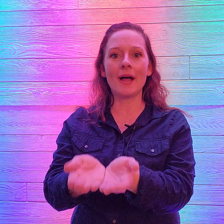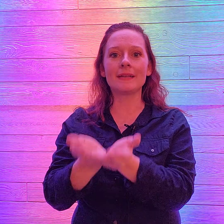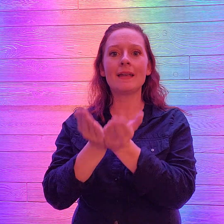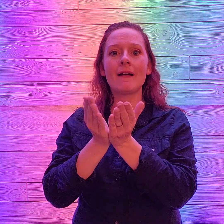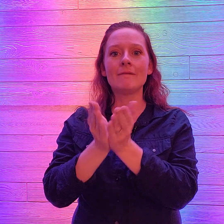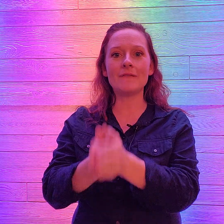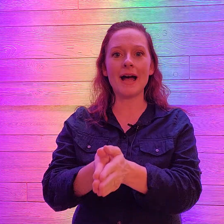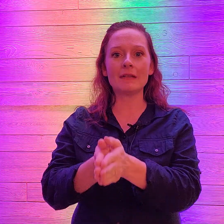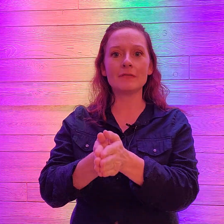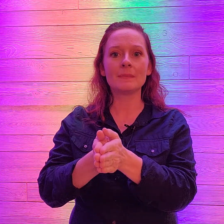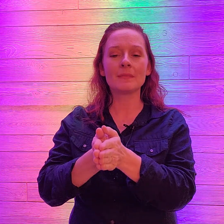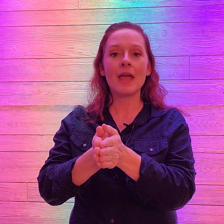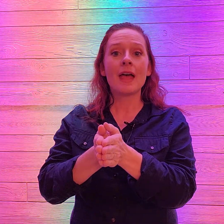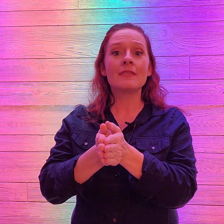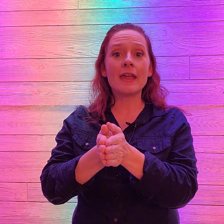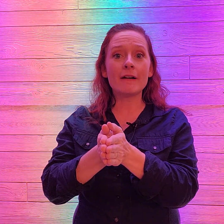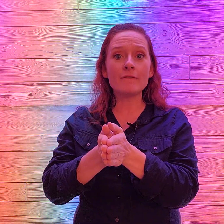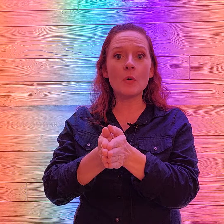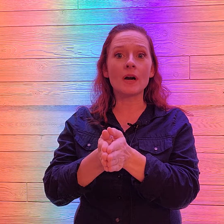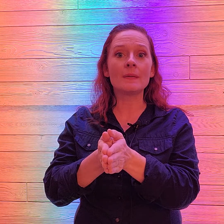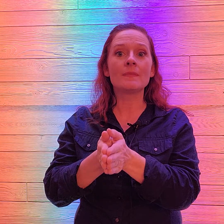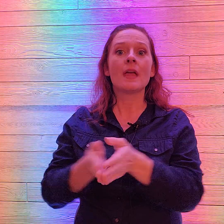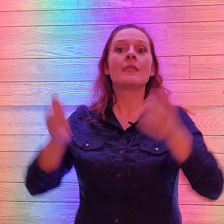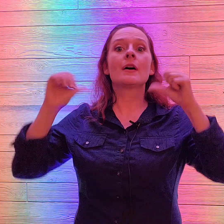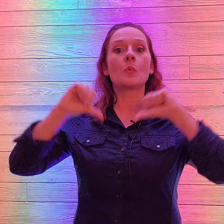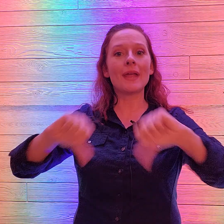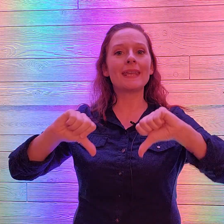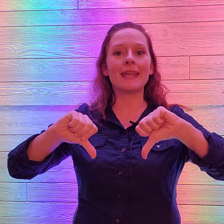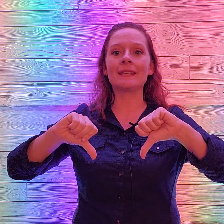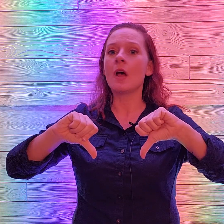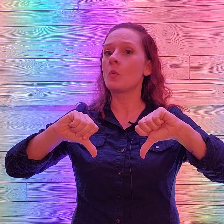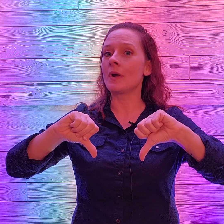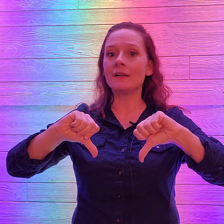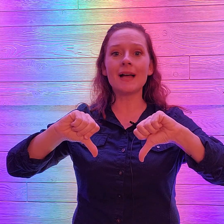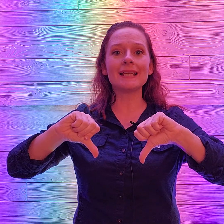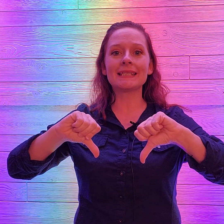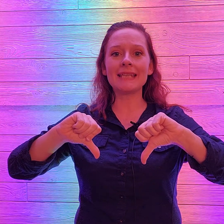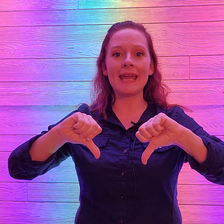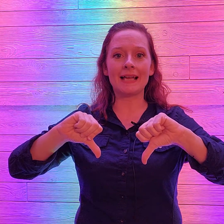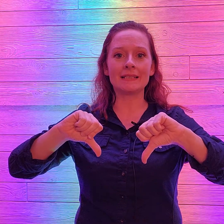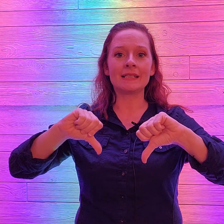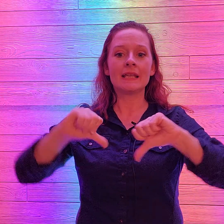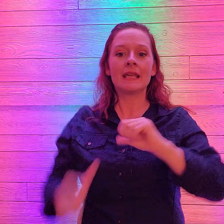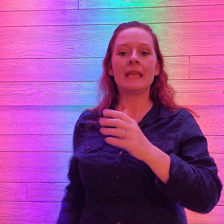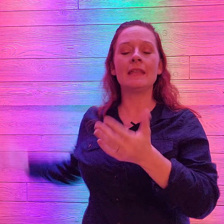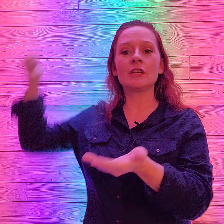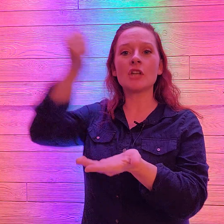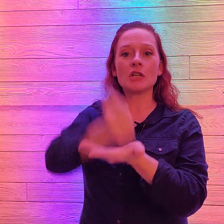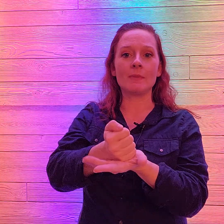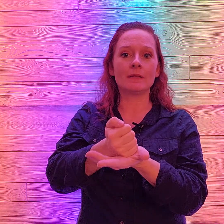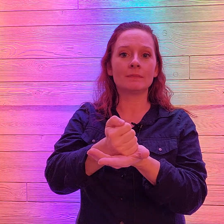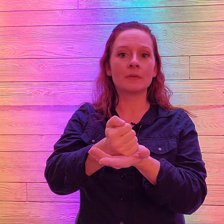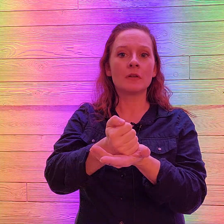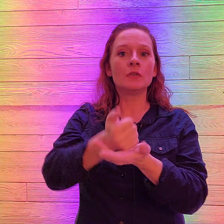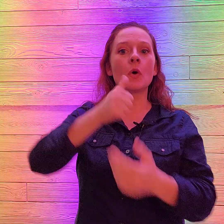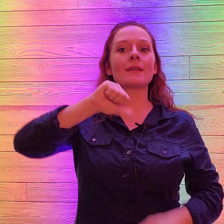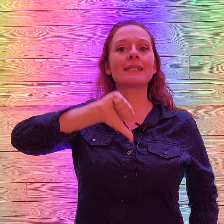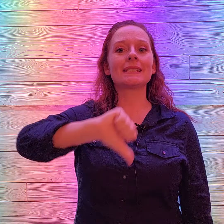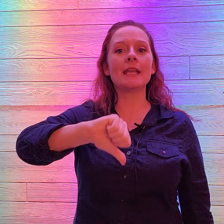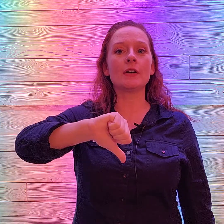Psalm 1:5. Therefore, the wicked will not stand in the judgment, nor the